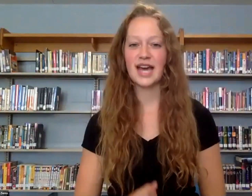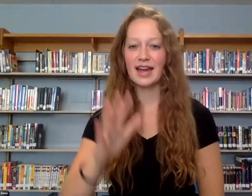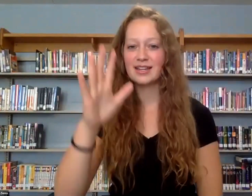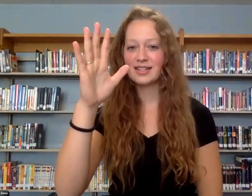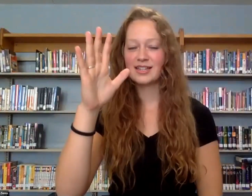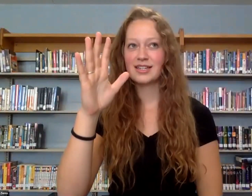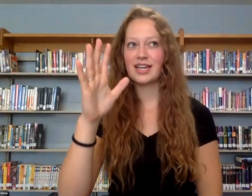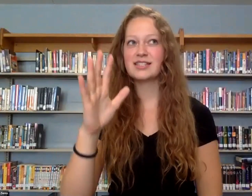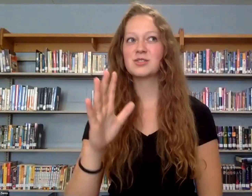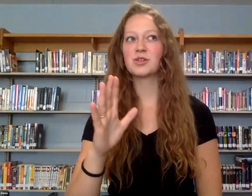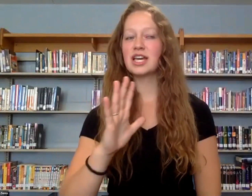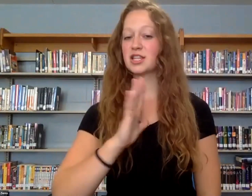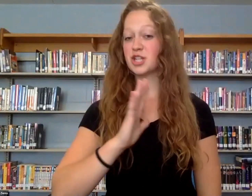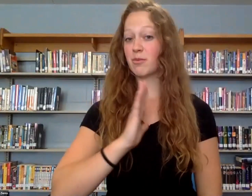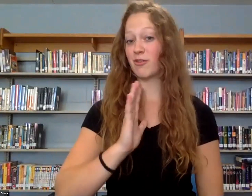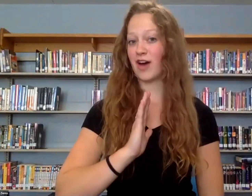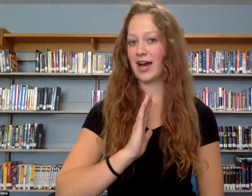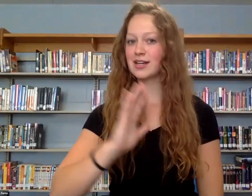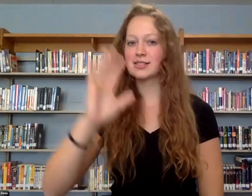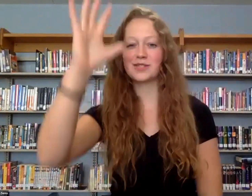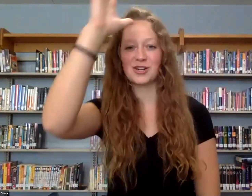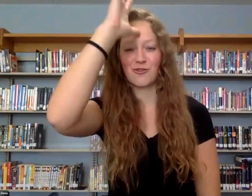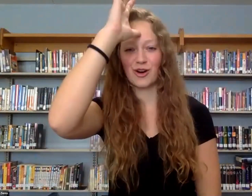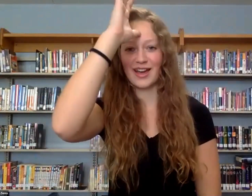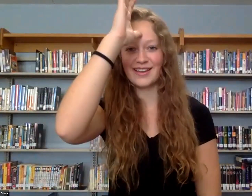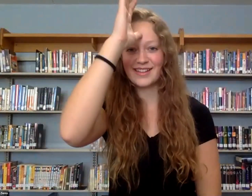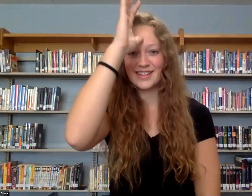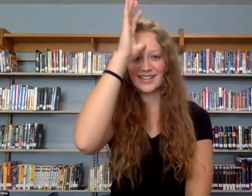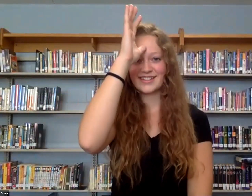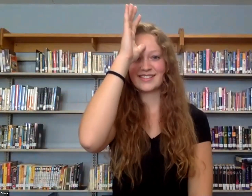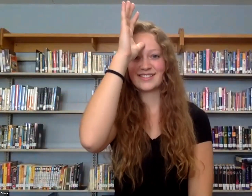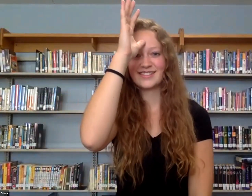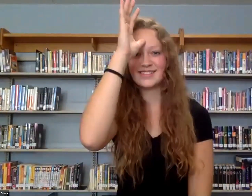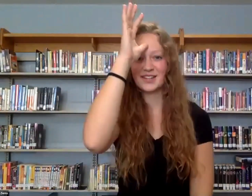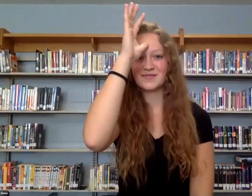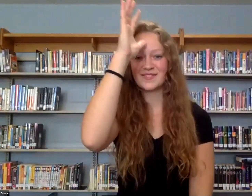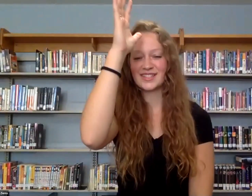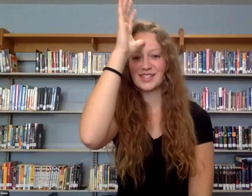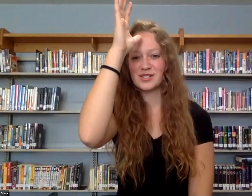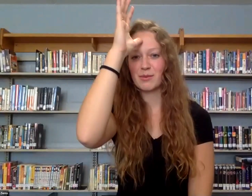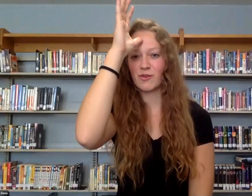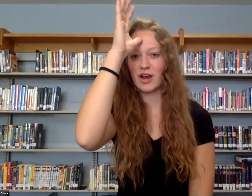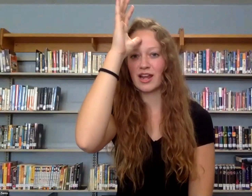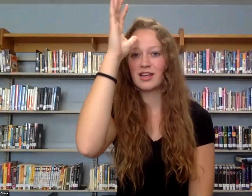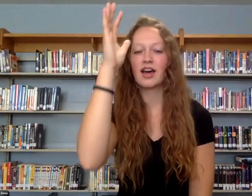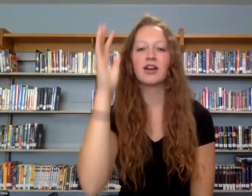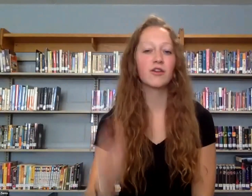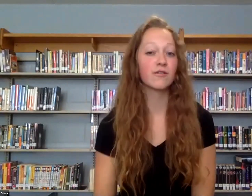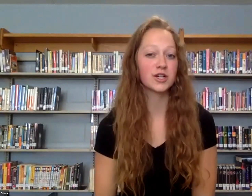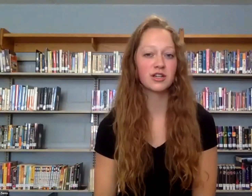dad, it's sort of like the shape for fine, except it's on your forehead. Yep. So you tap your forehead. Another version of